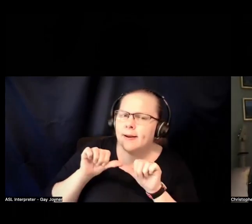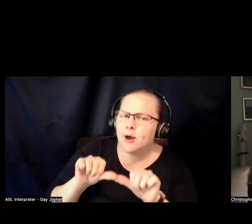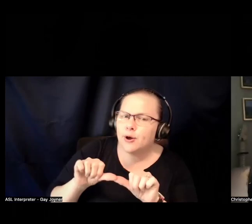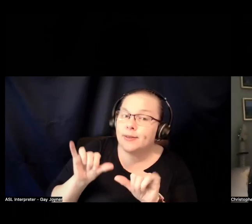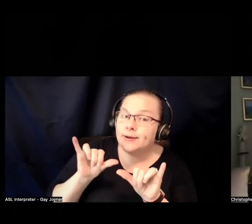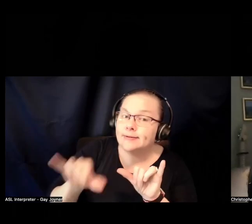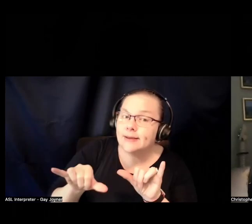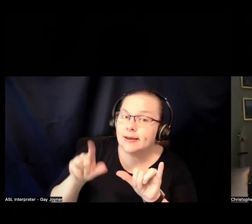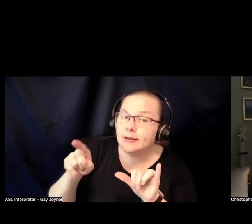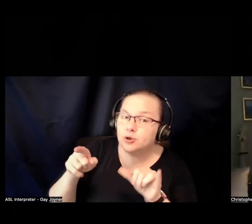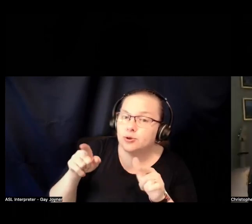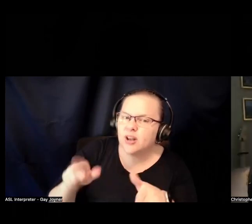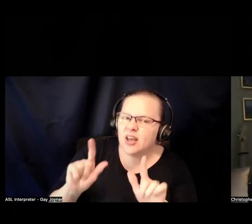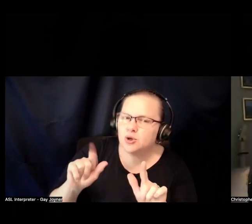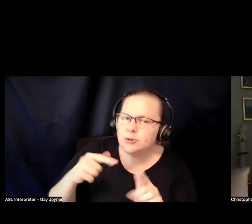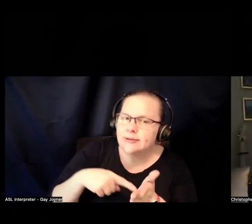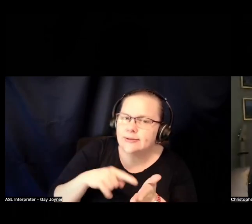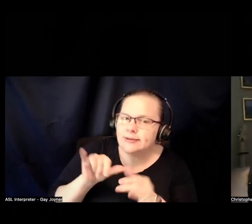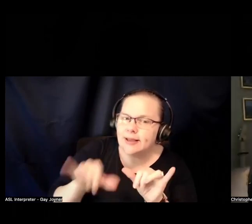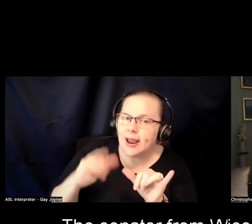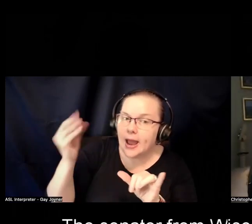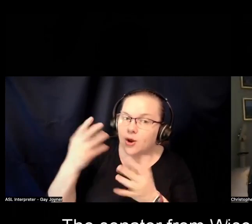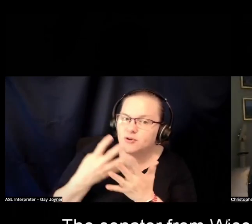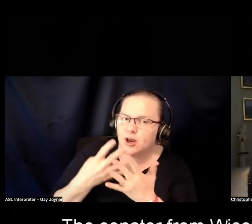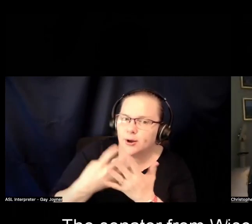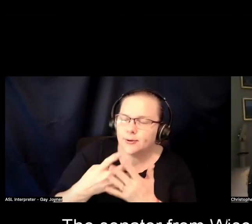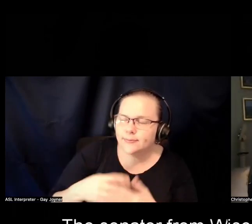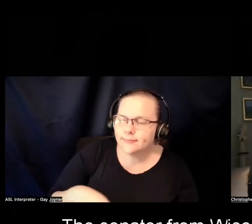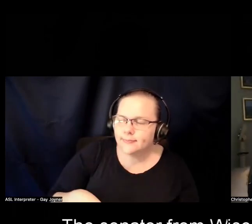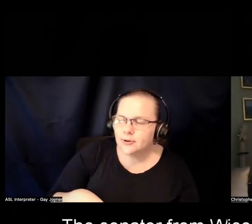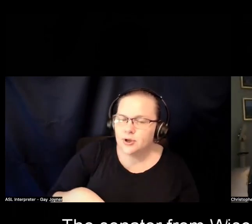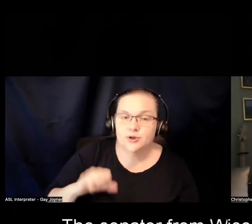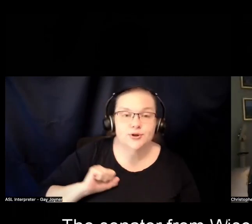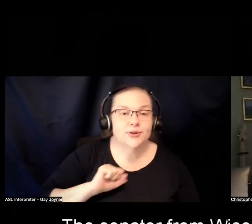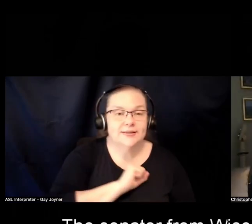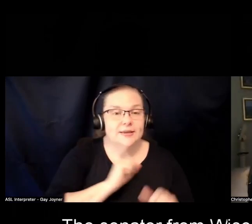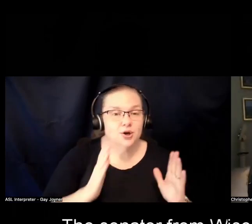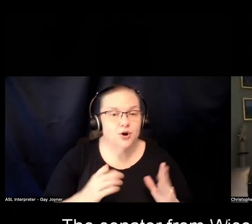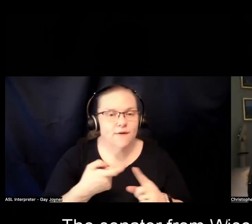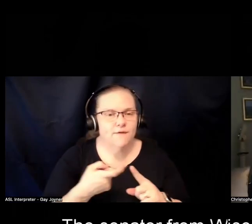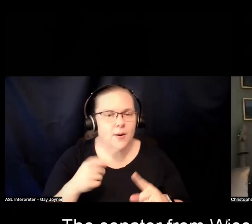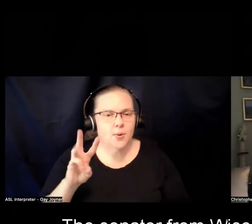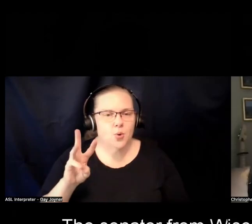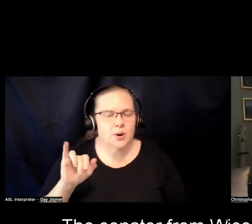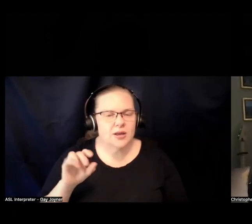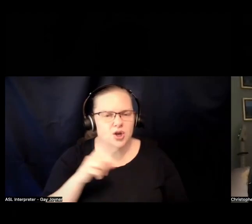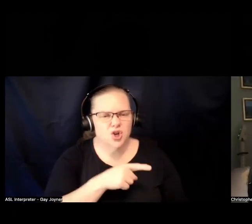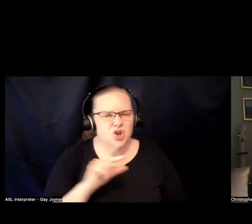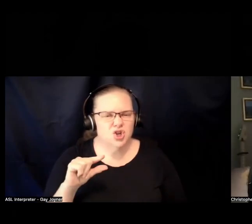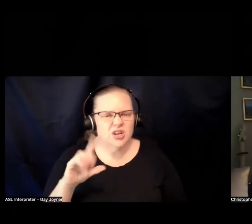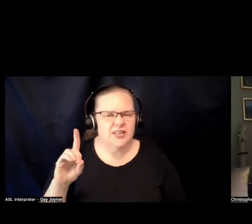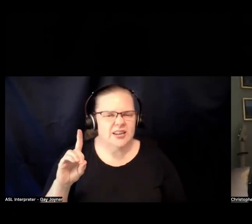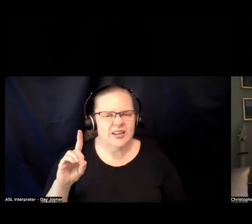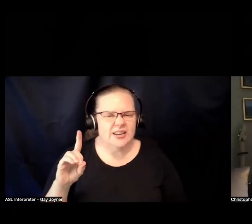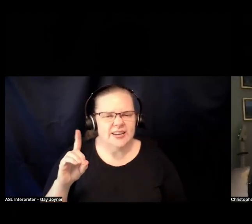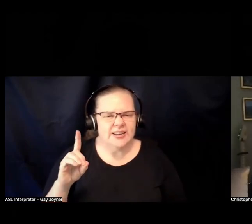jail? Then, according to Pearson, the senator from Wisconsin called him a GD son of a bitch, a goddamn